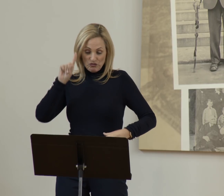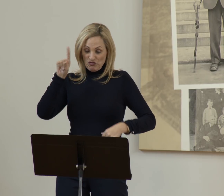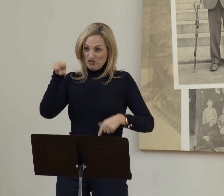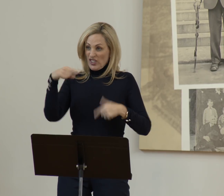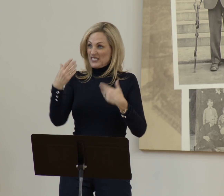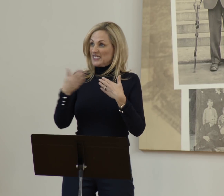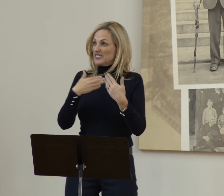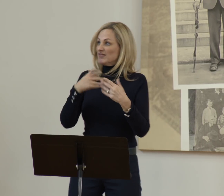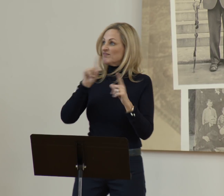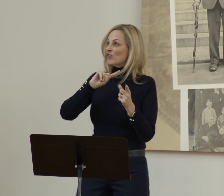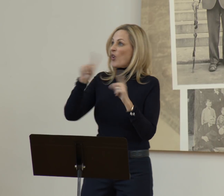suspenders.